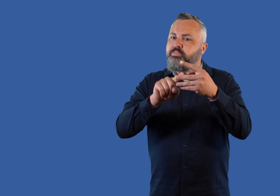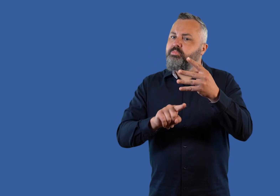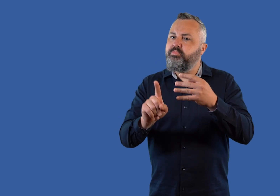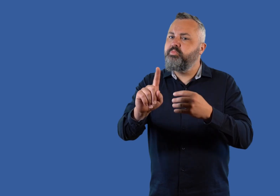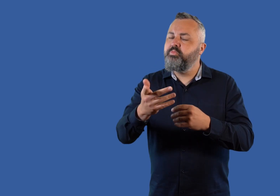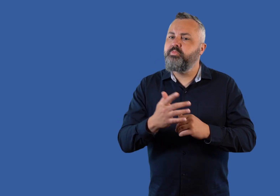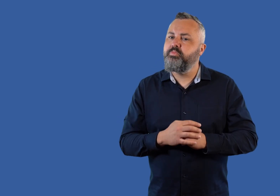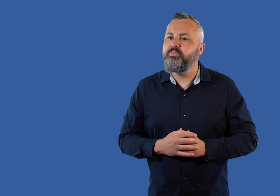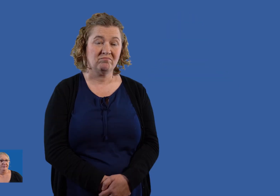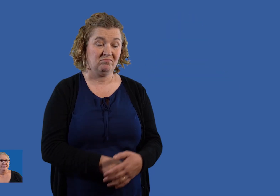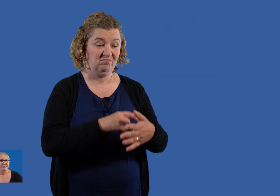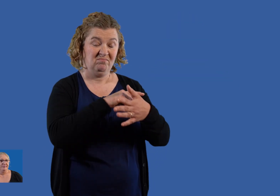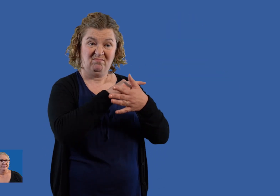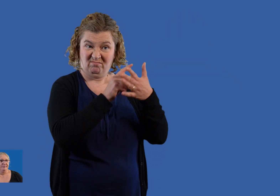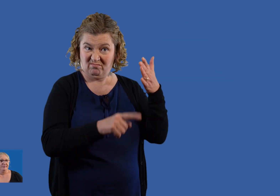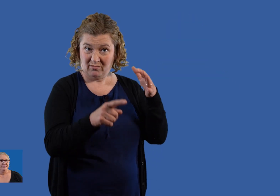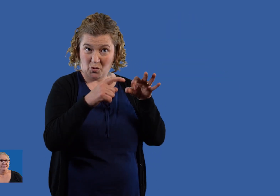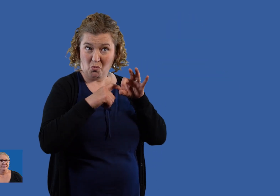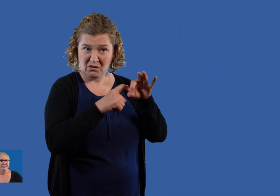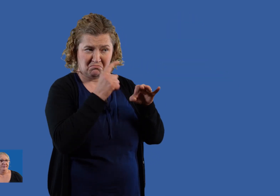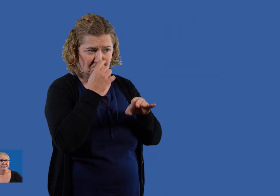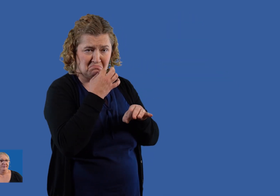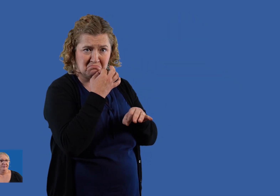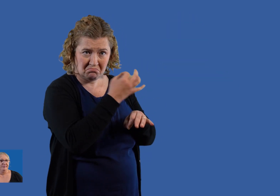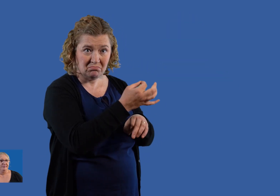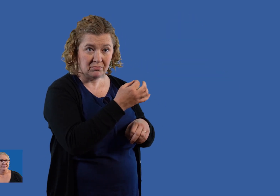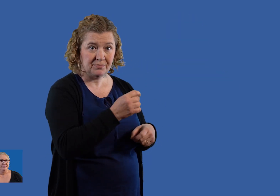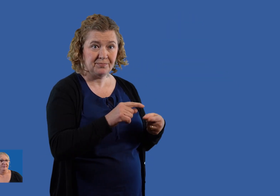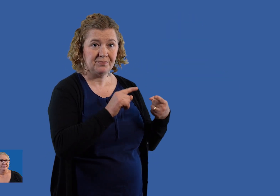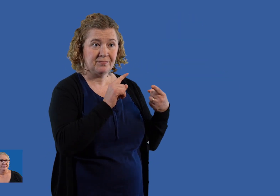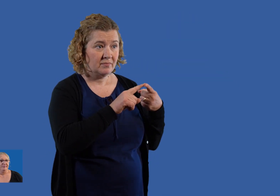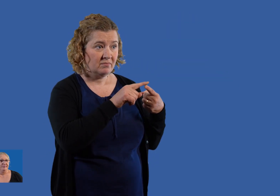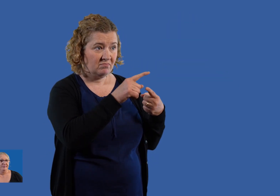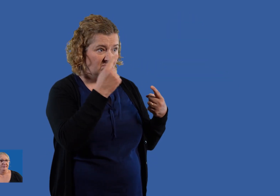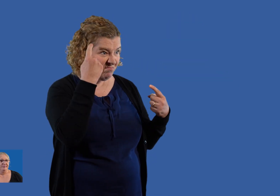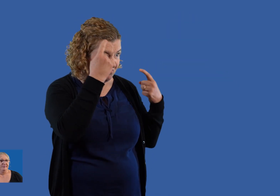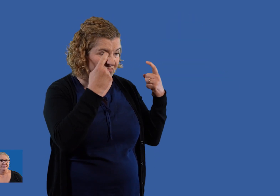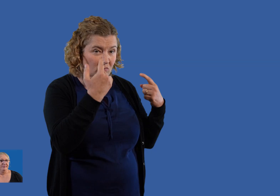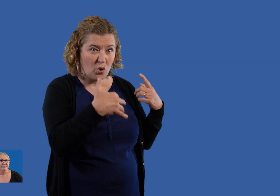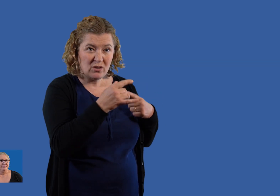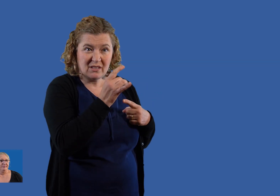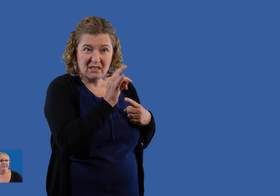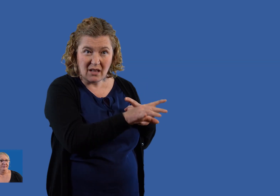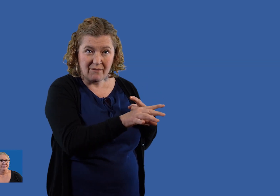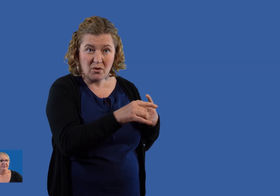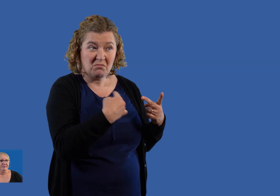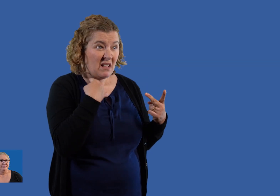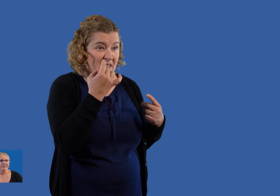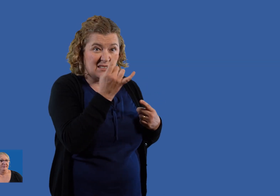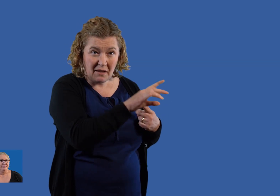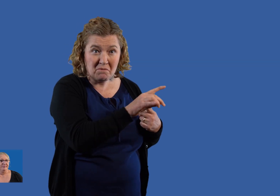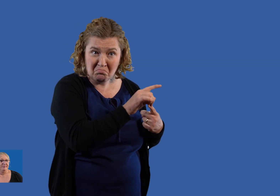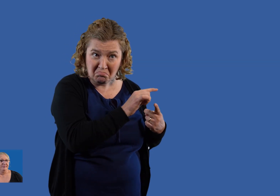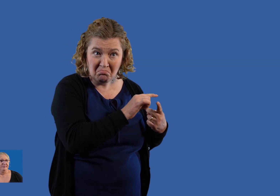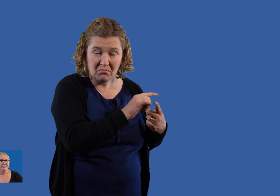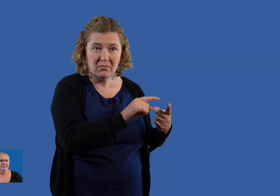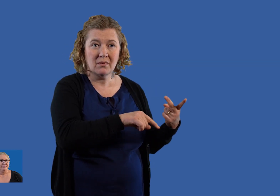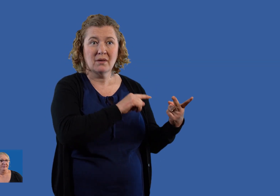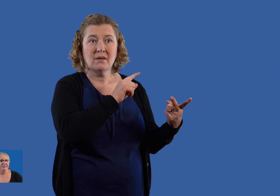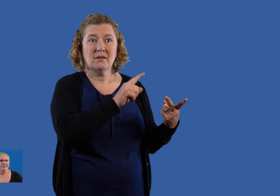some of the questions? Well, some of the questions you could ask could be, have you thinking about hurting or killing yourself?